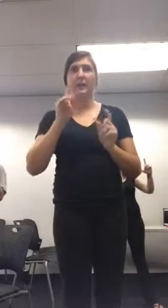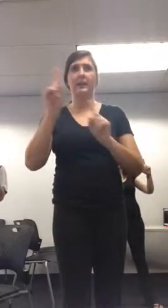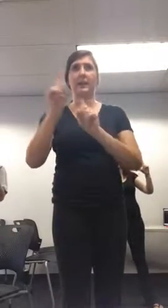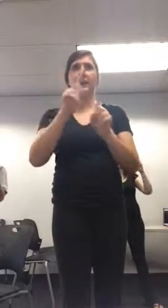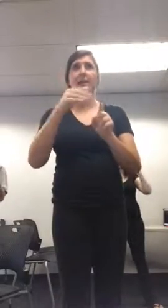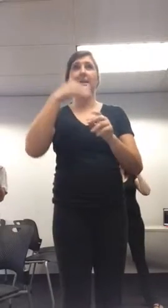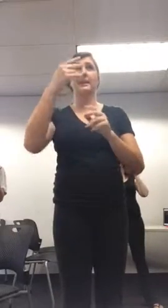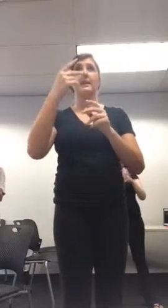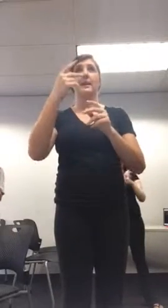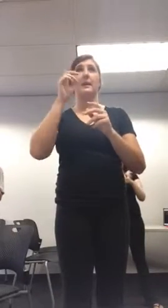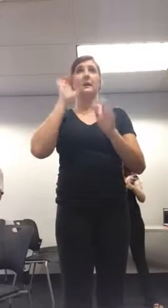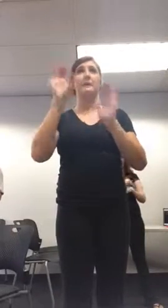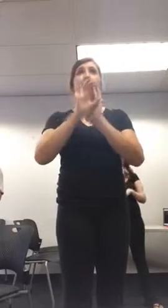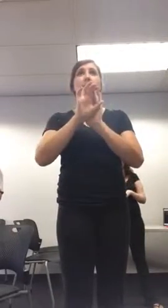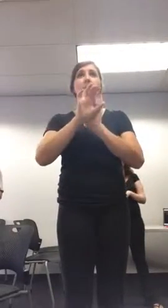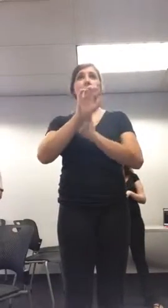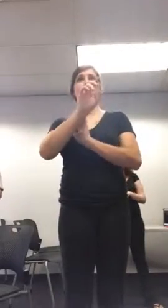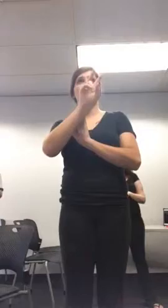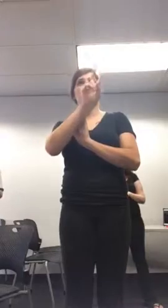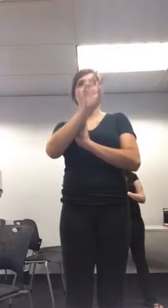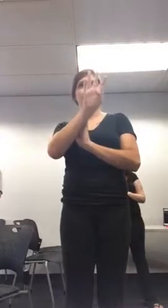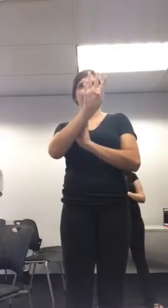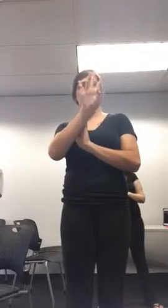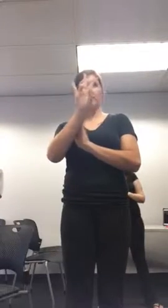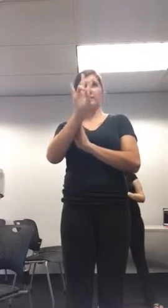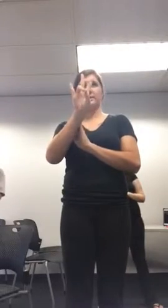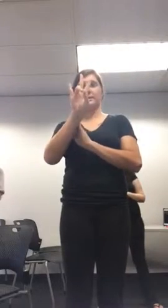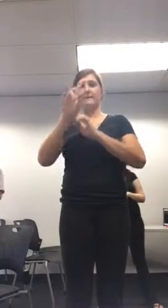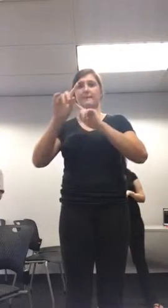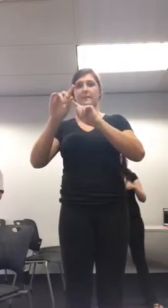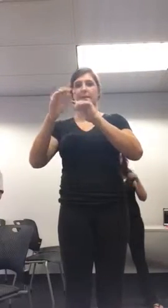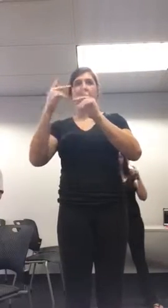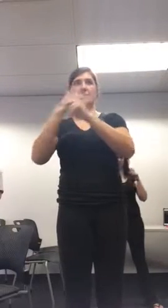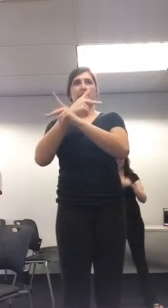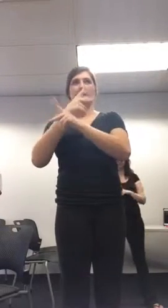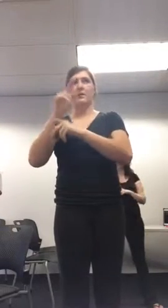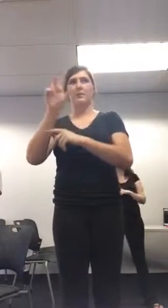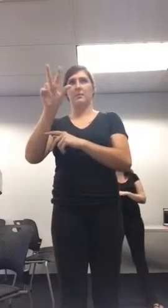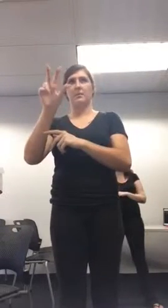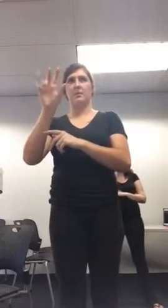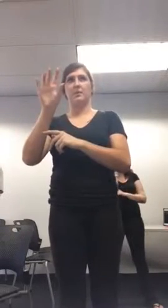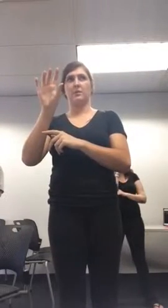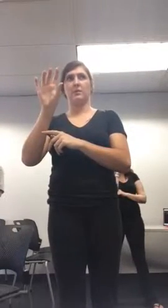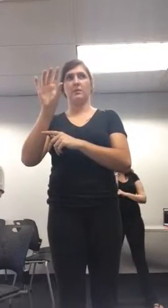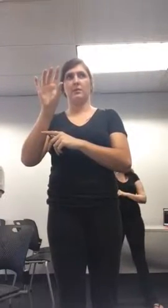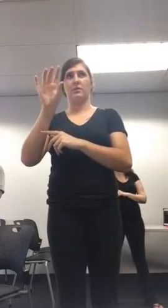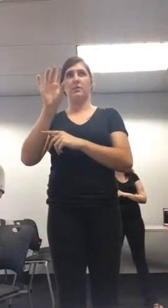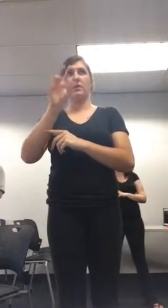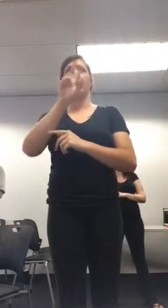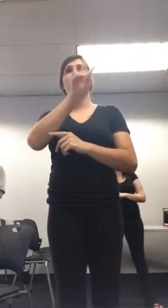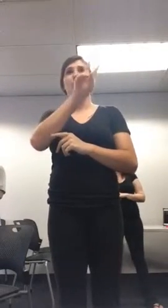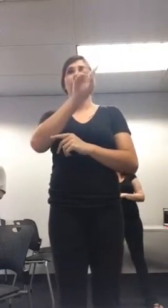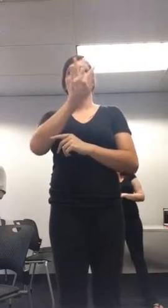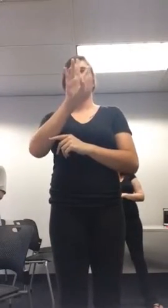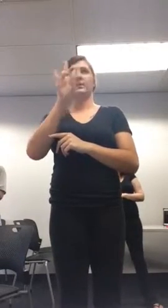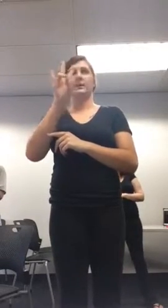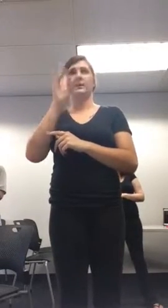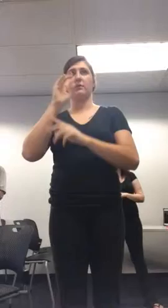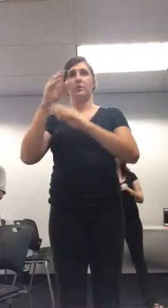times 247. Now, at this point in time, I'm not going to ask you to multiply. I'm